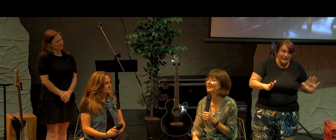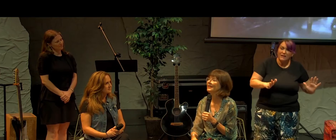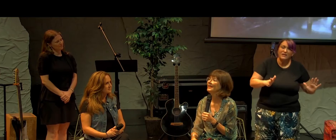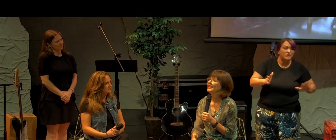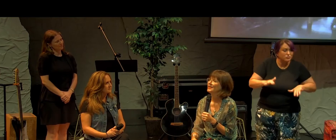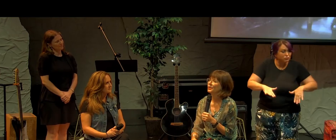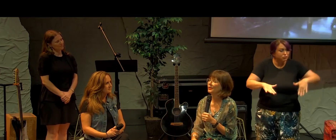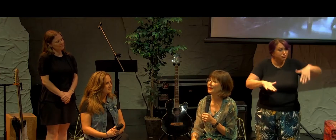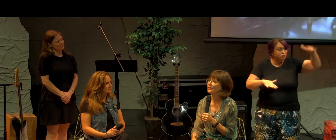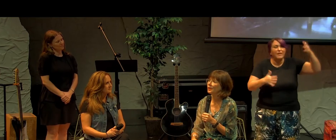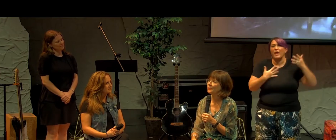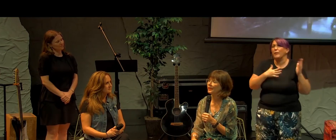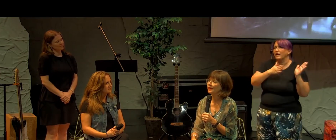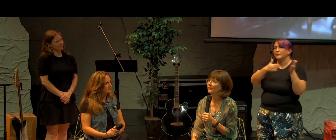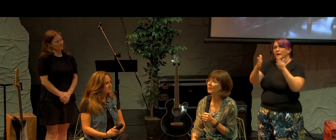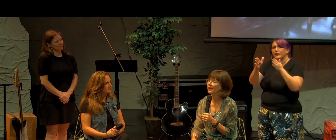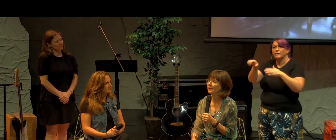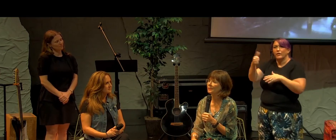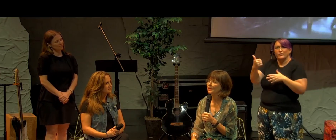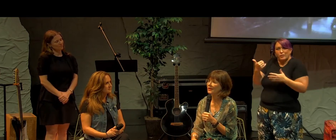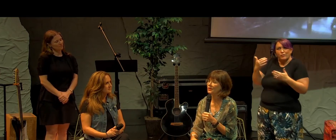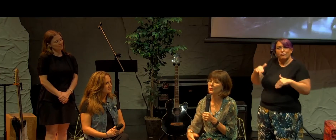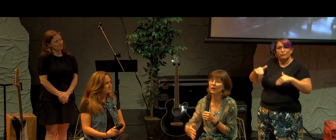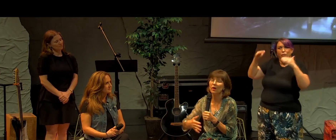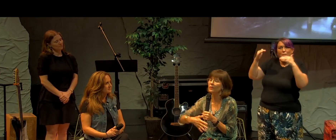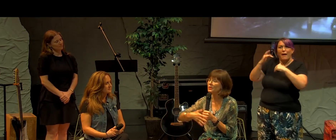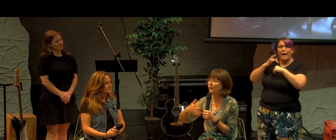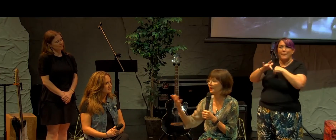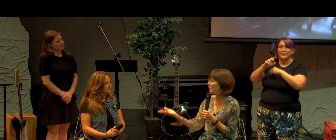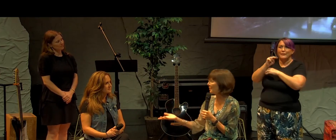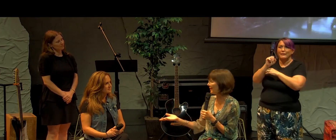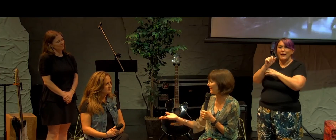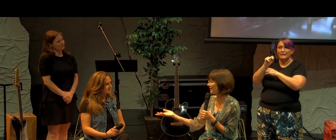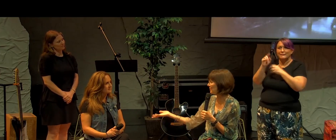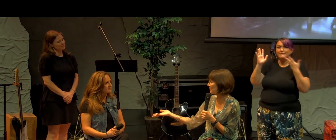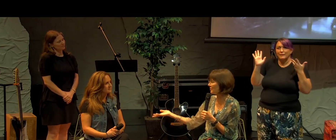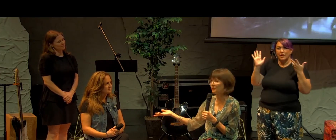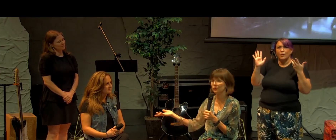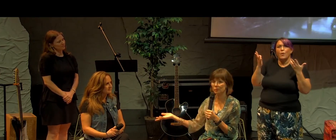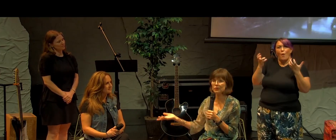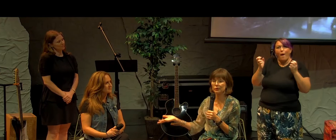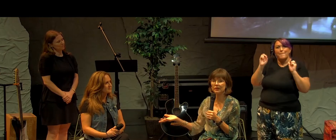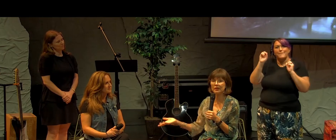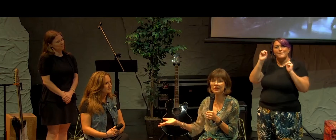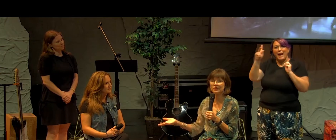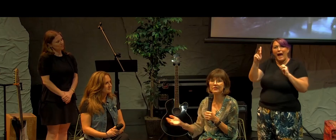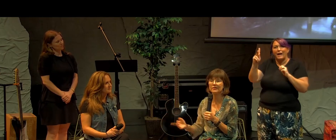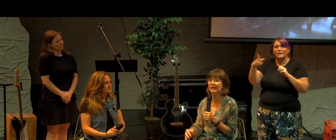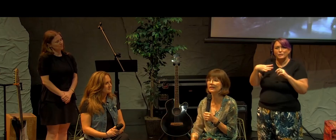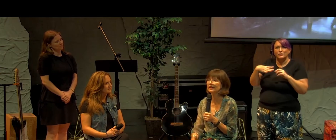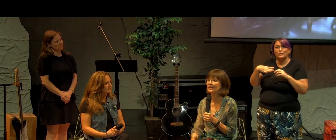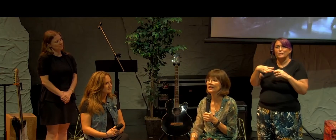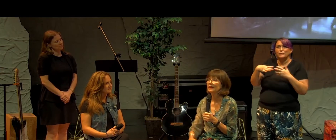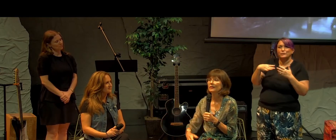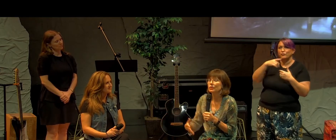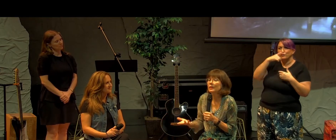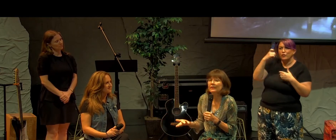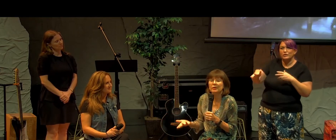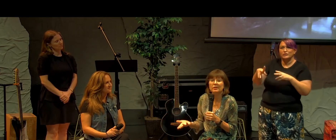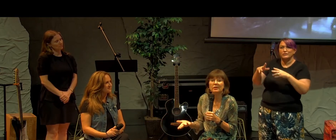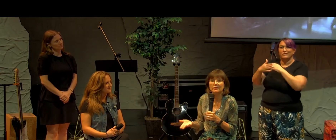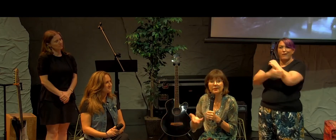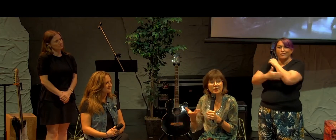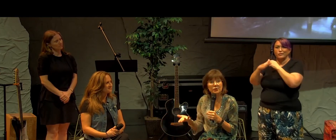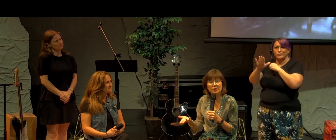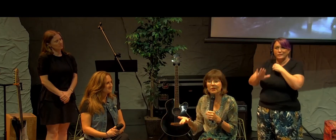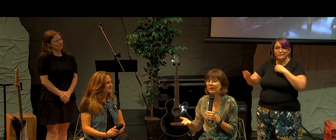things. So when they grew up and we became empty nesters, we always wanted to go back to the former Soviet countries and do whatever we